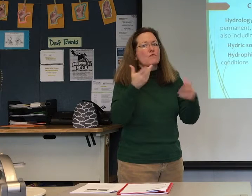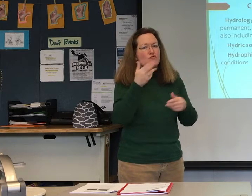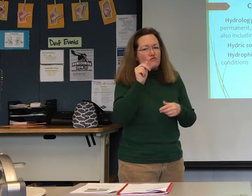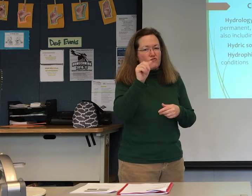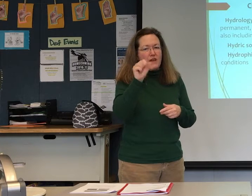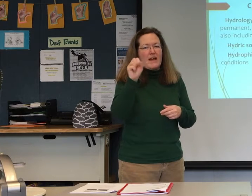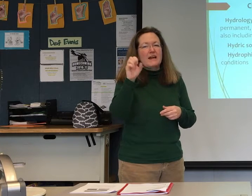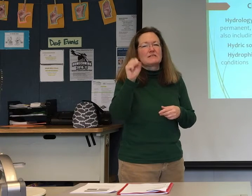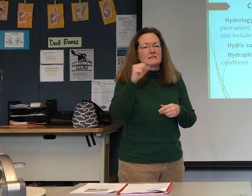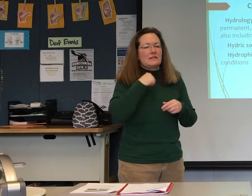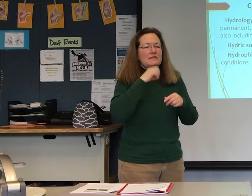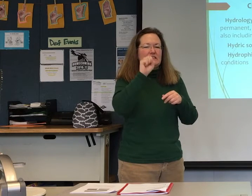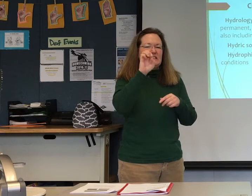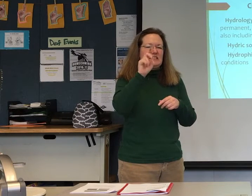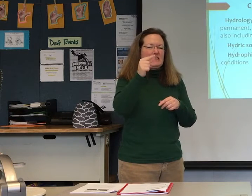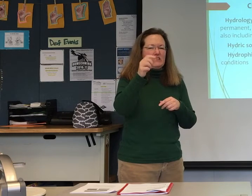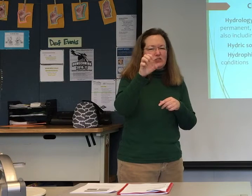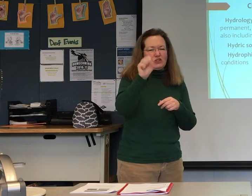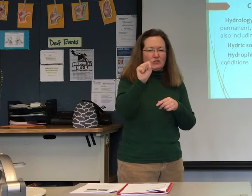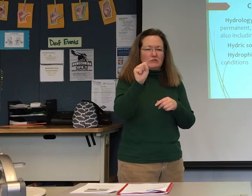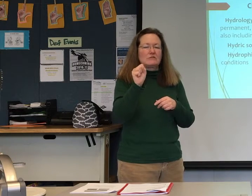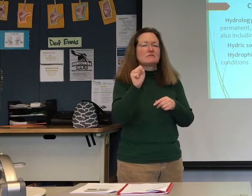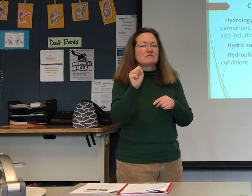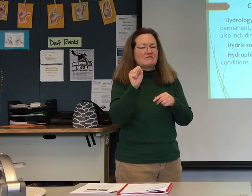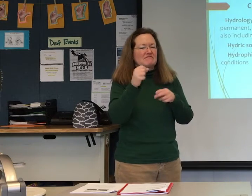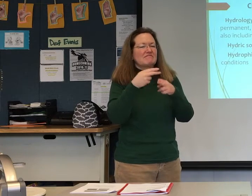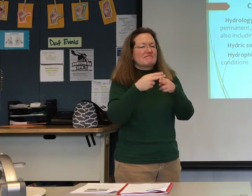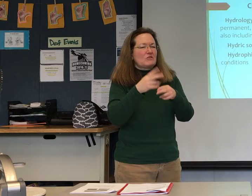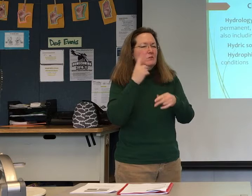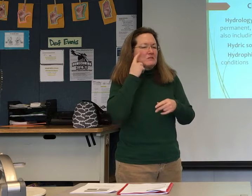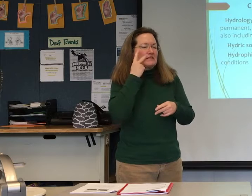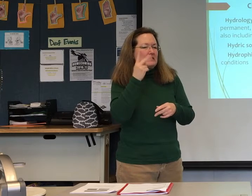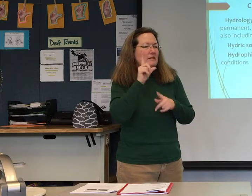These are all plants that have adapted to living in wet conditions.